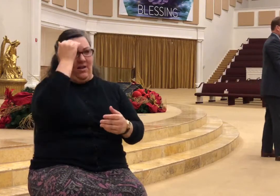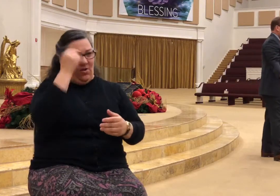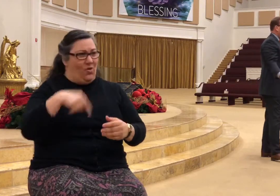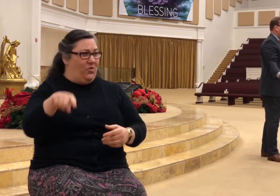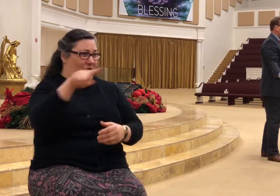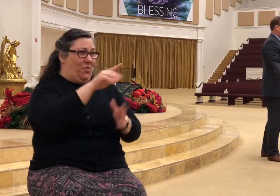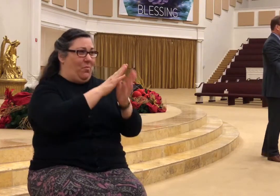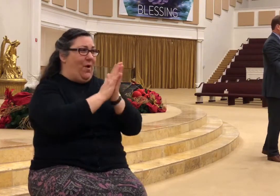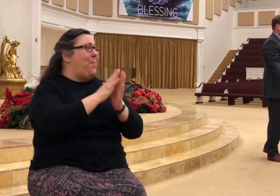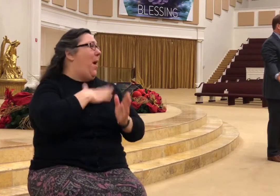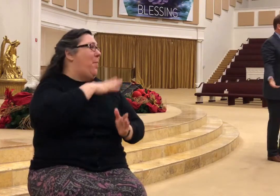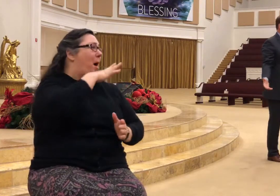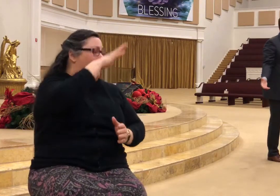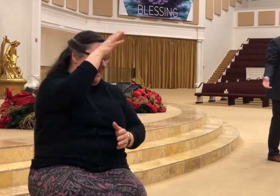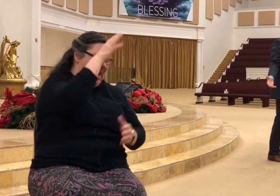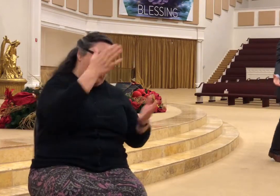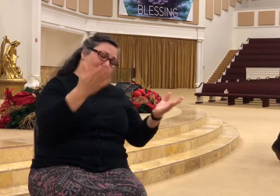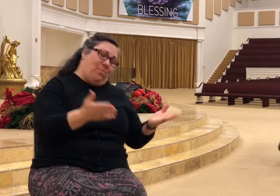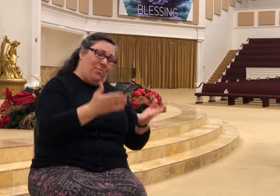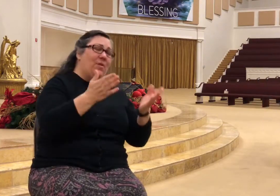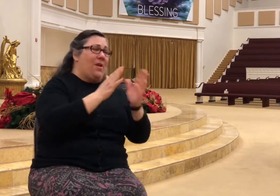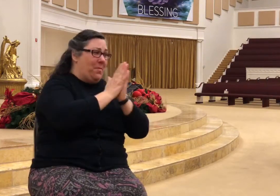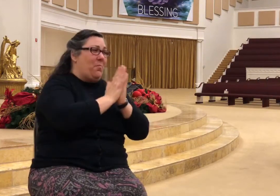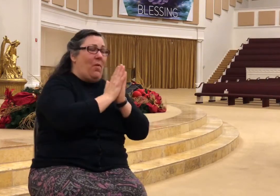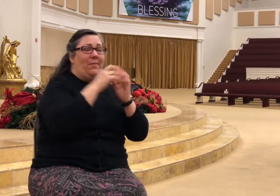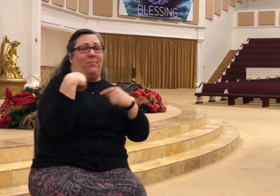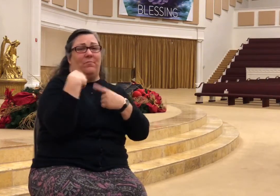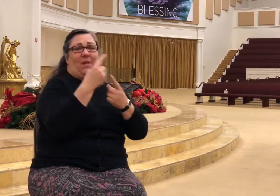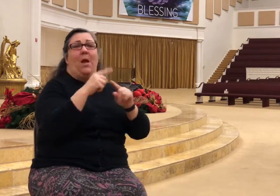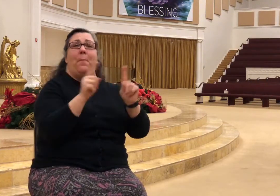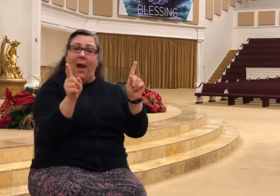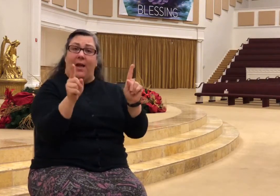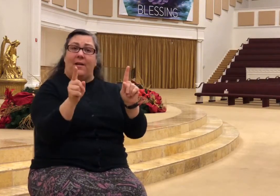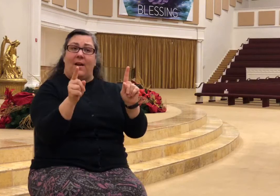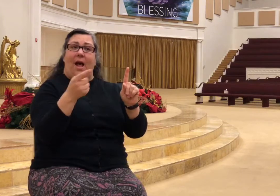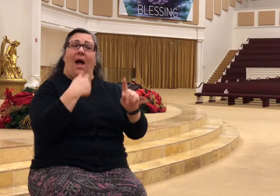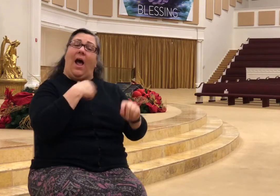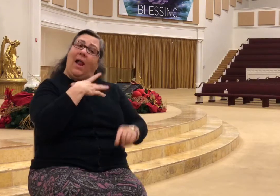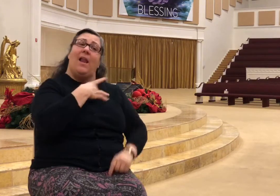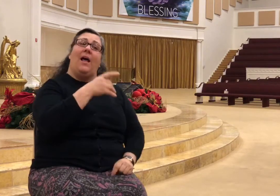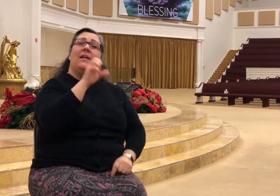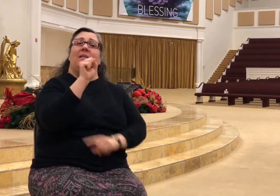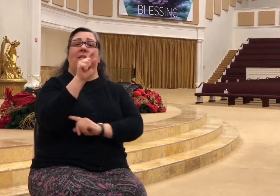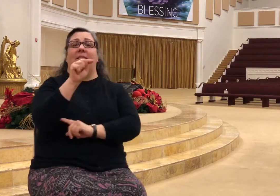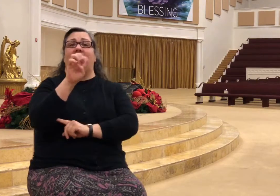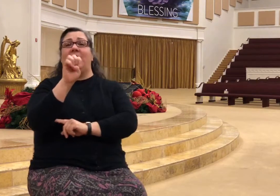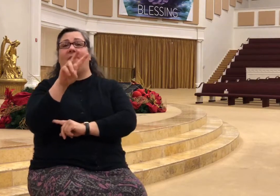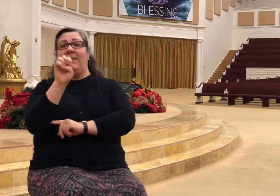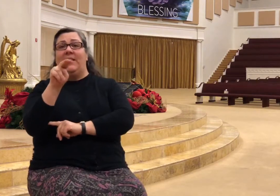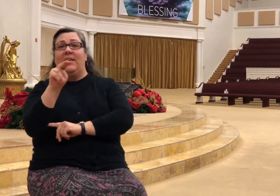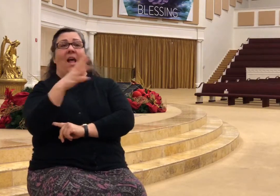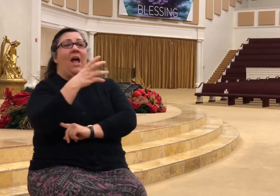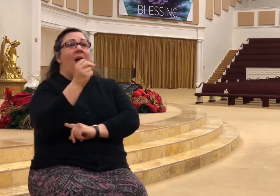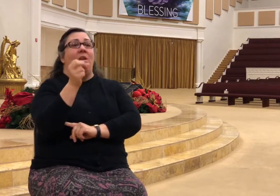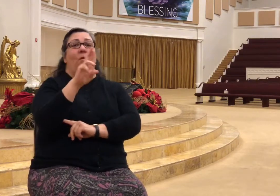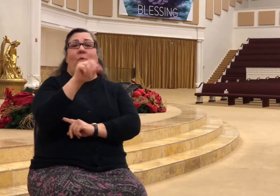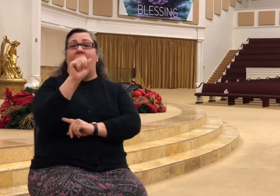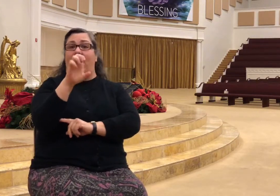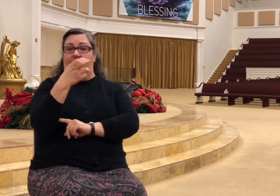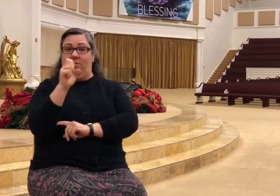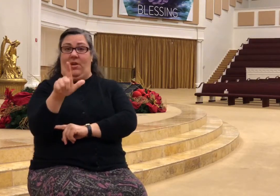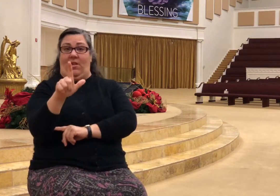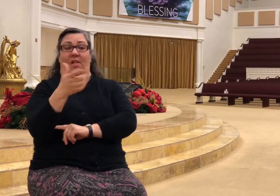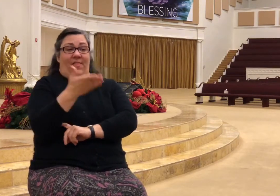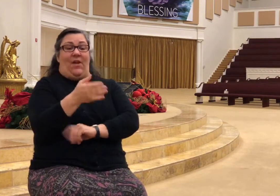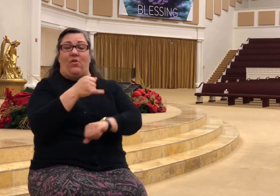mom and dad are here and they're praying. But I tell you what, I like old Stephen and Rachel. They just kind of squared their shoulders